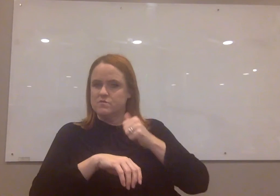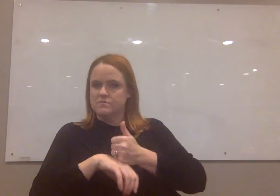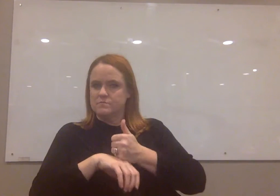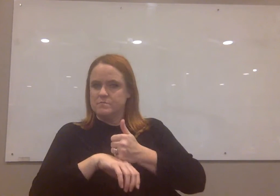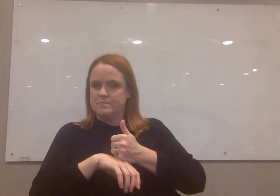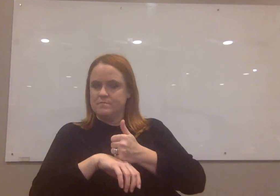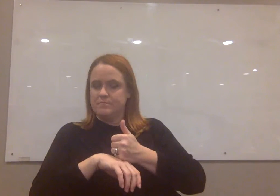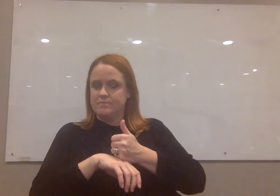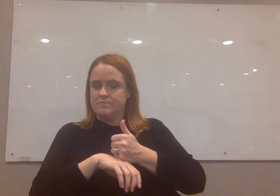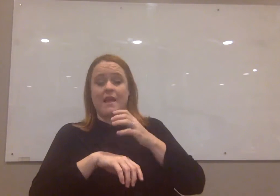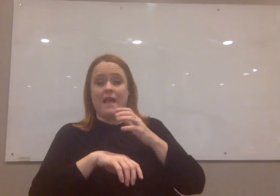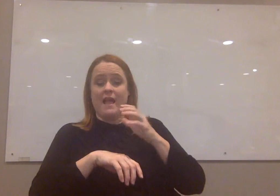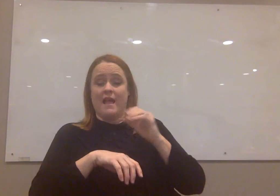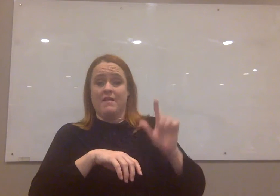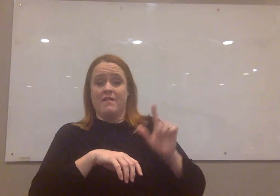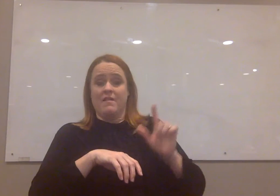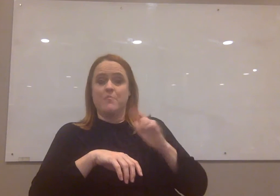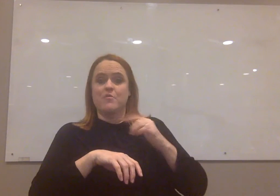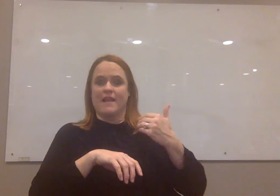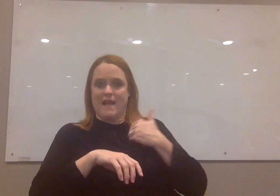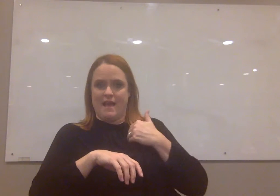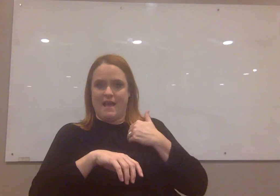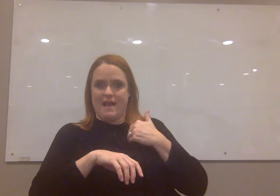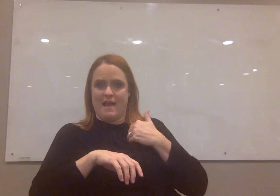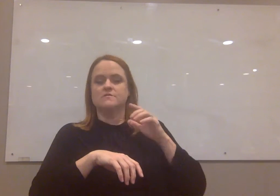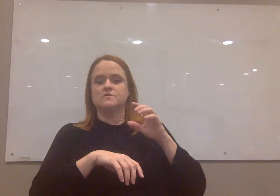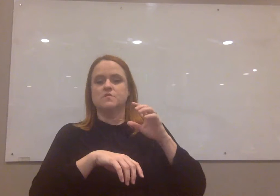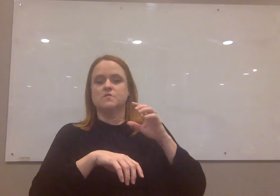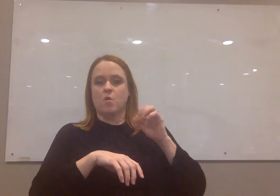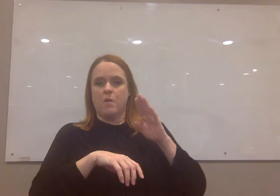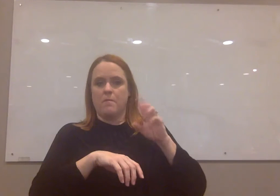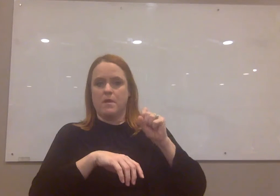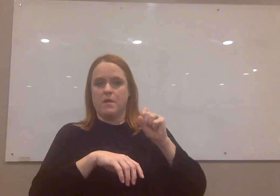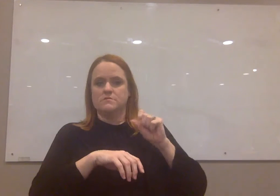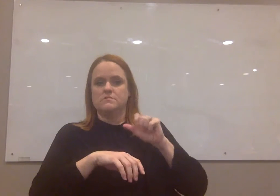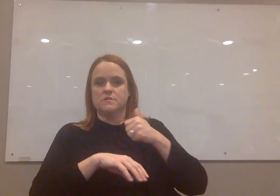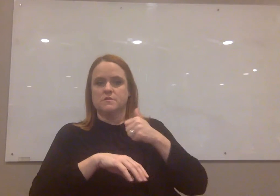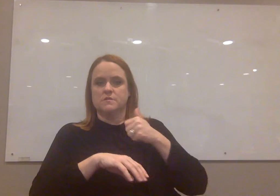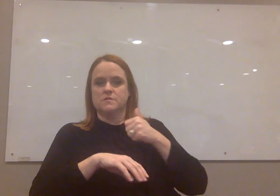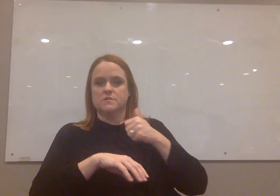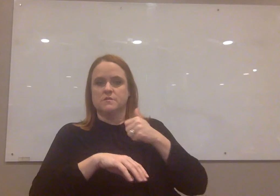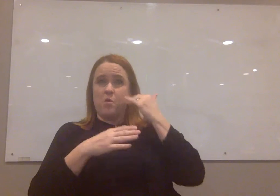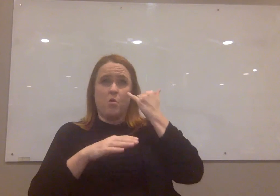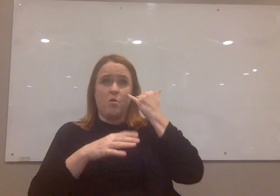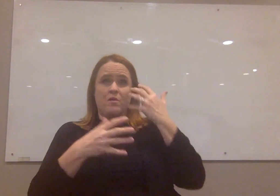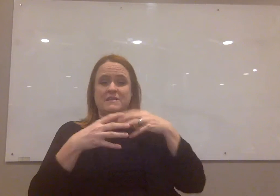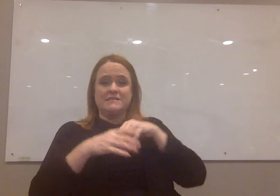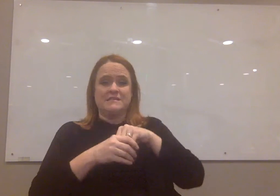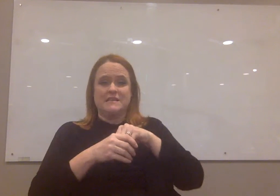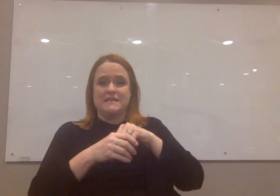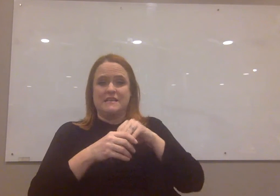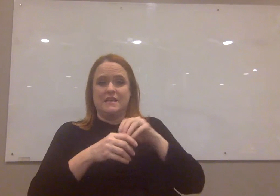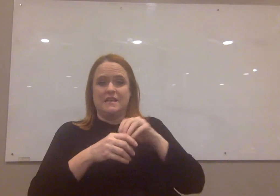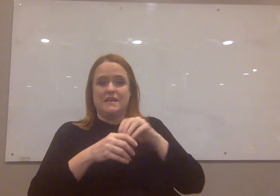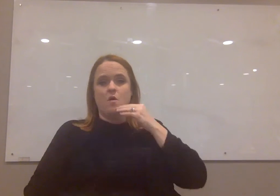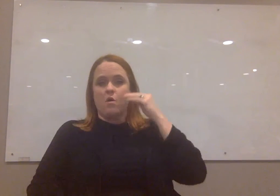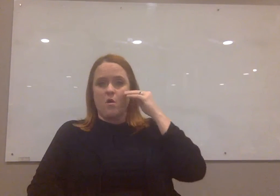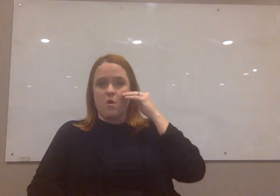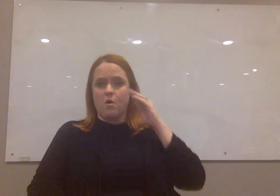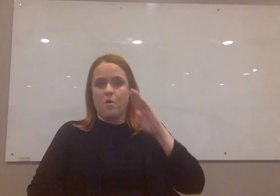support. Yes. I don't know if it's compiled in on Homebrew or not. That is the thing. If you actually want to ship Elixir and Erlang, there's